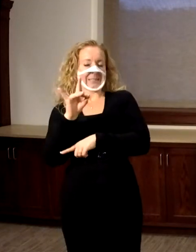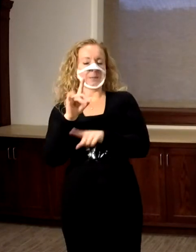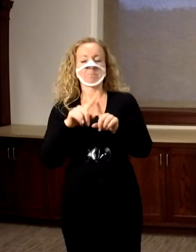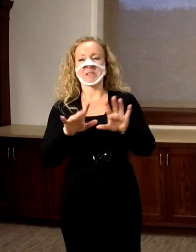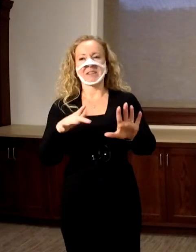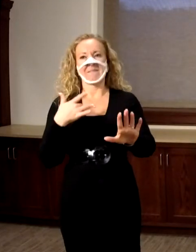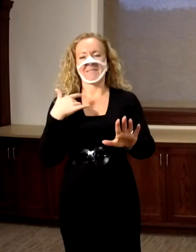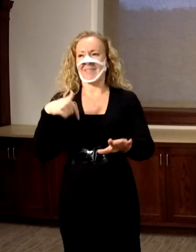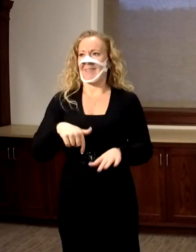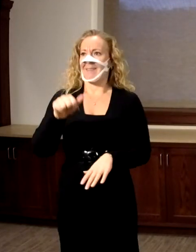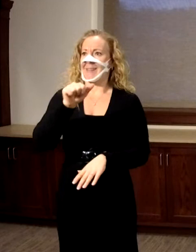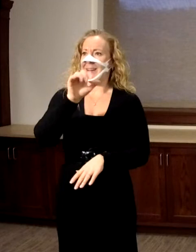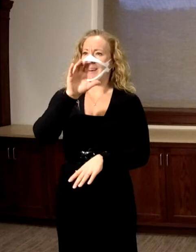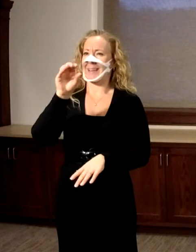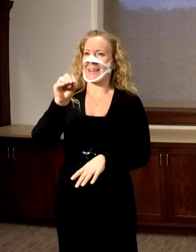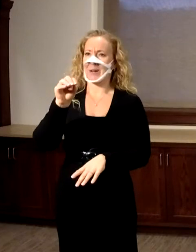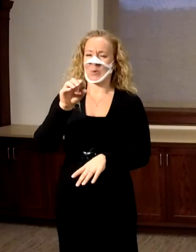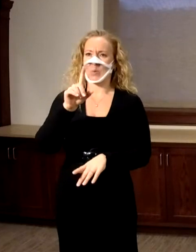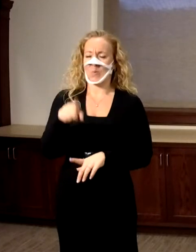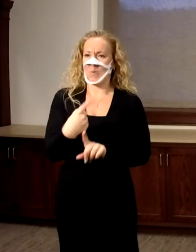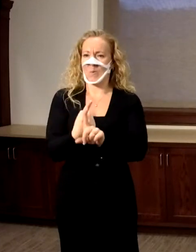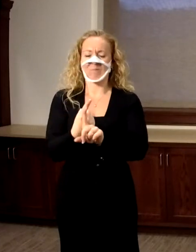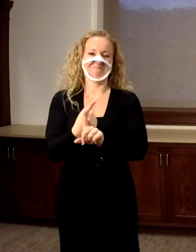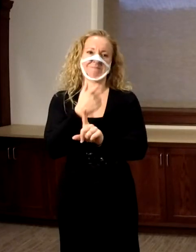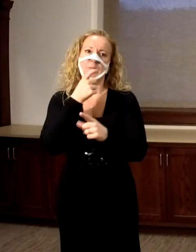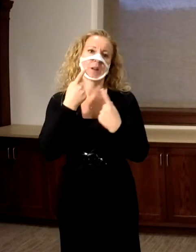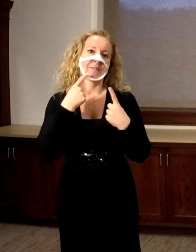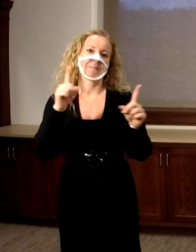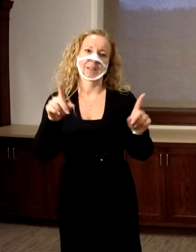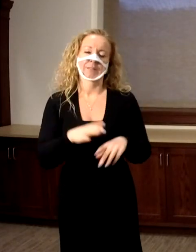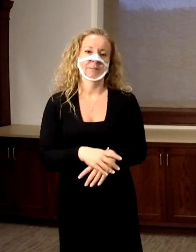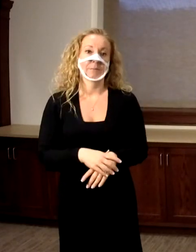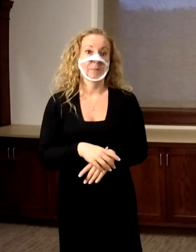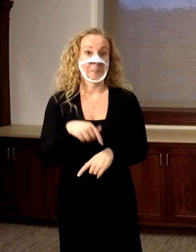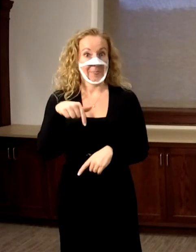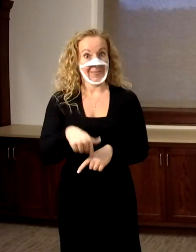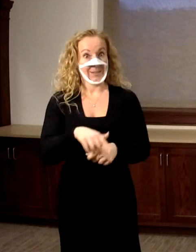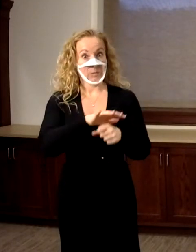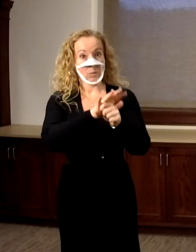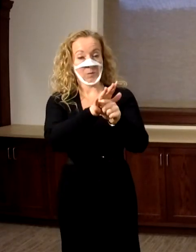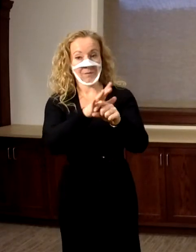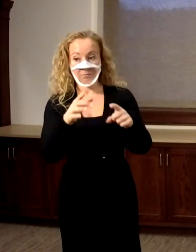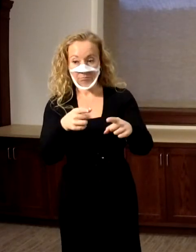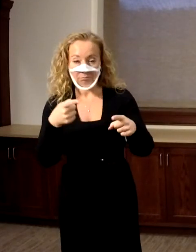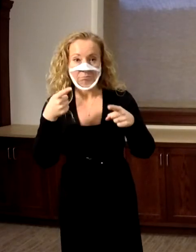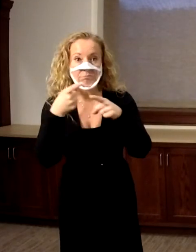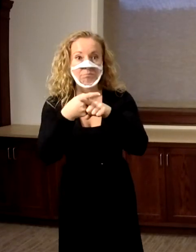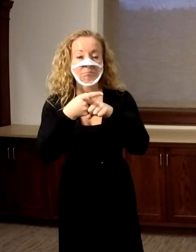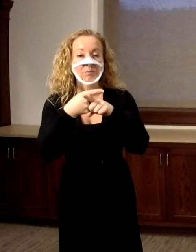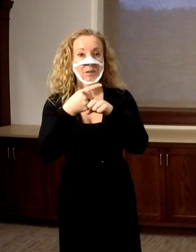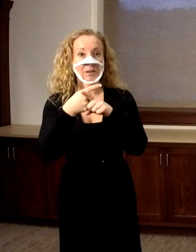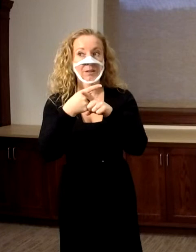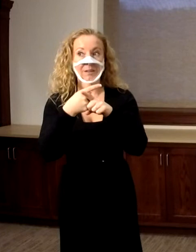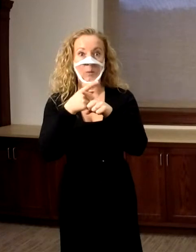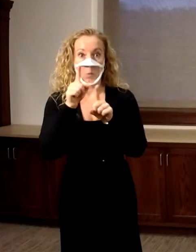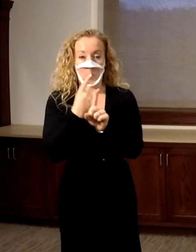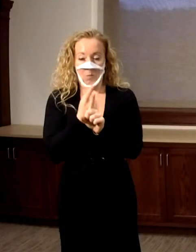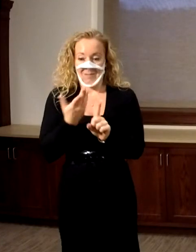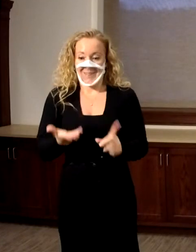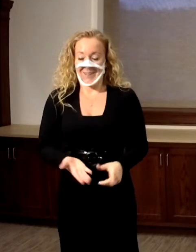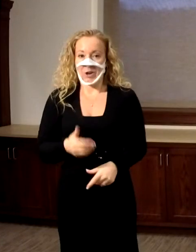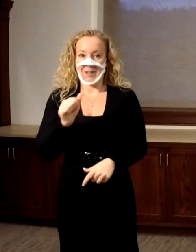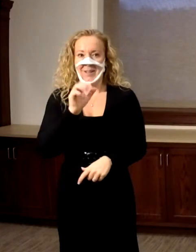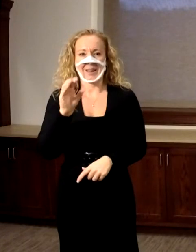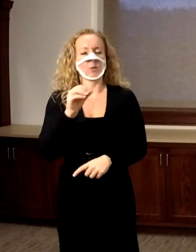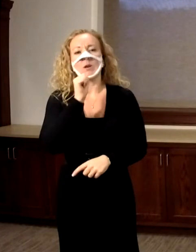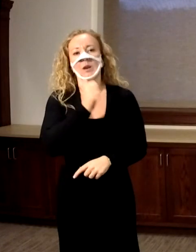don't think that would be the most effective approach. The crisis facing Allegheny County residents is really a regional crisis. It's a